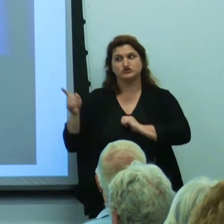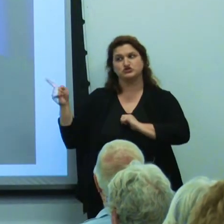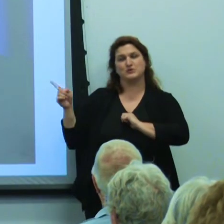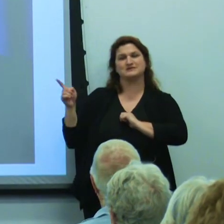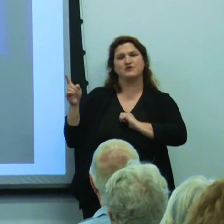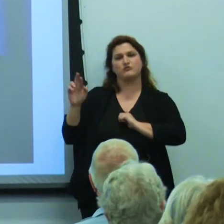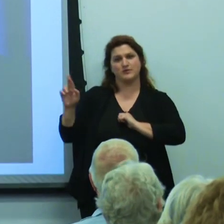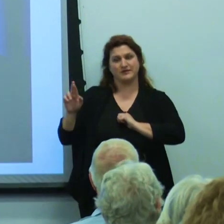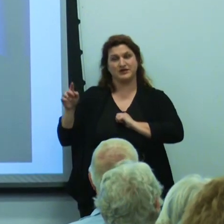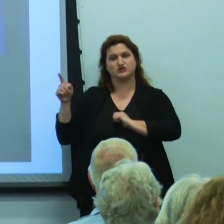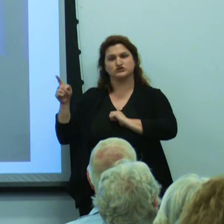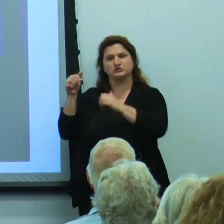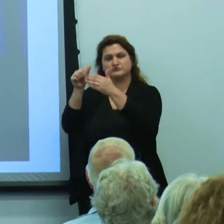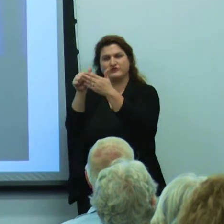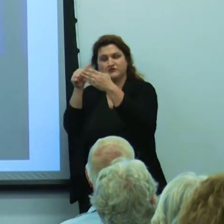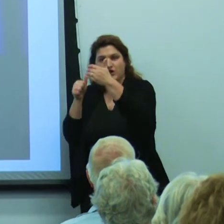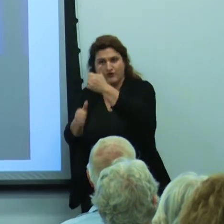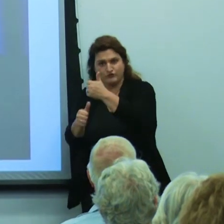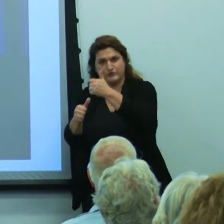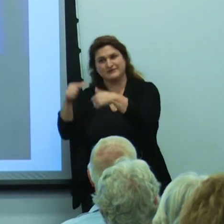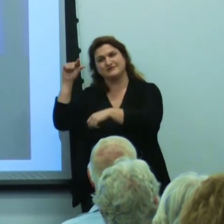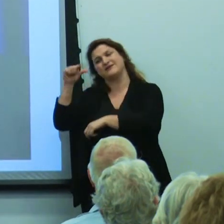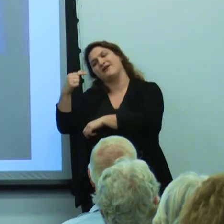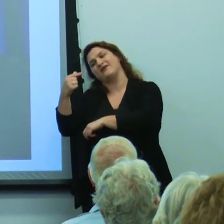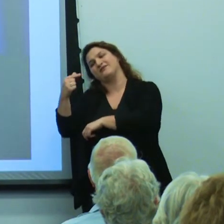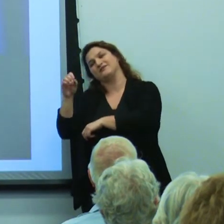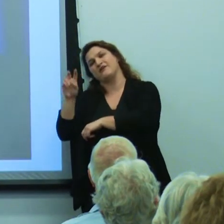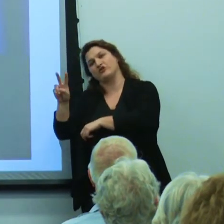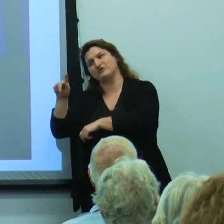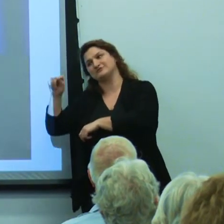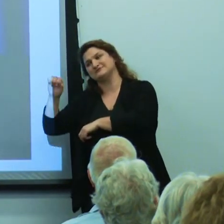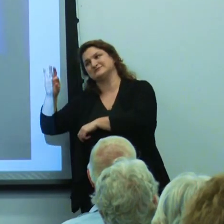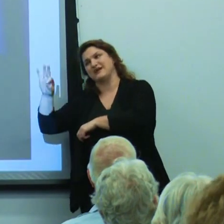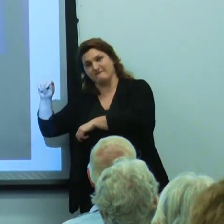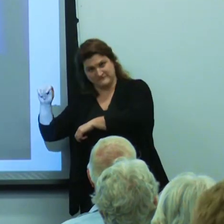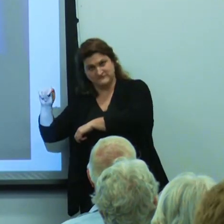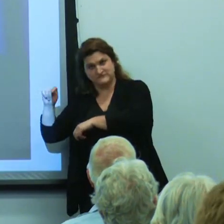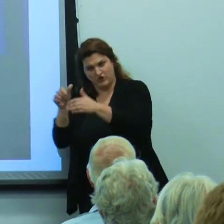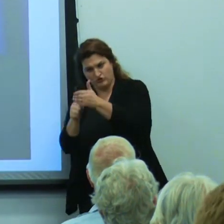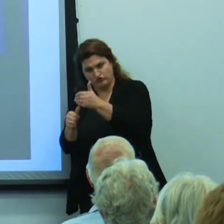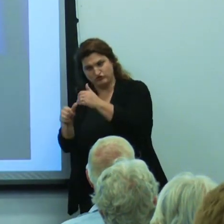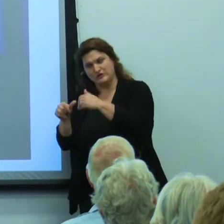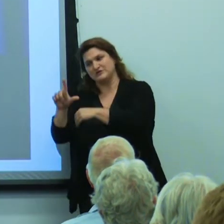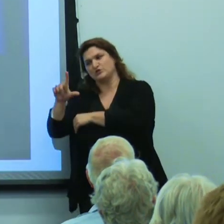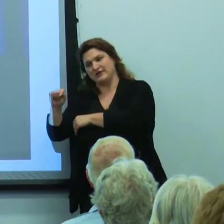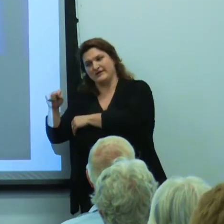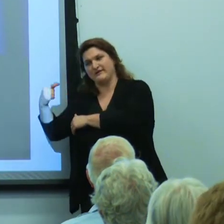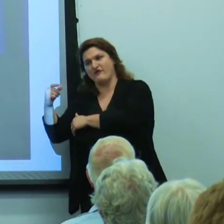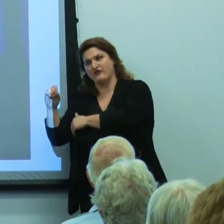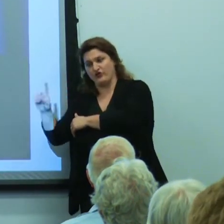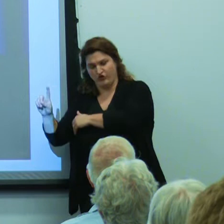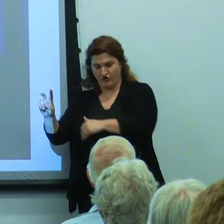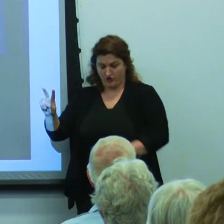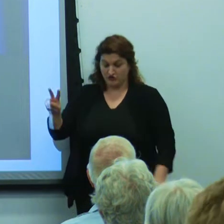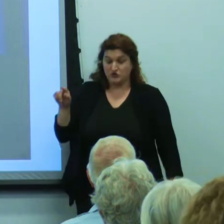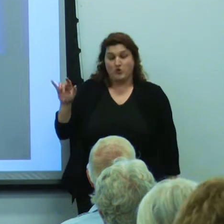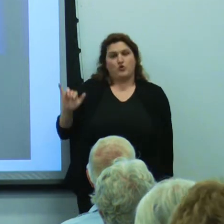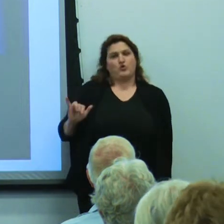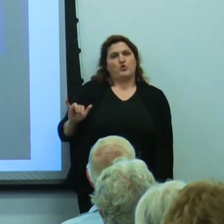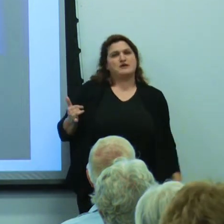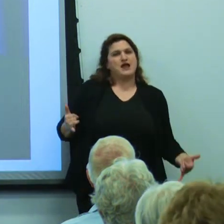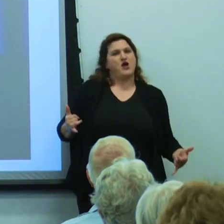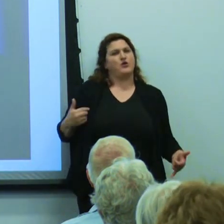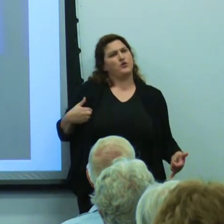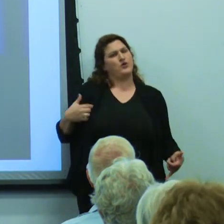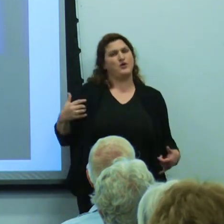Governor under Governor Taft. So this is an opportunity because, you know, one of the challenges is that people think that